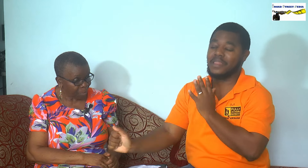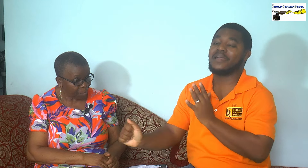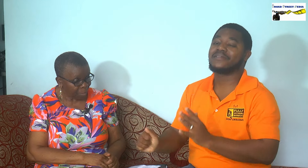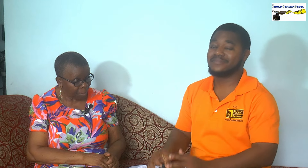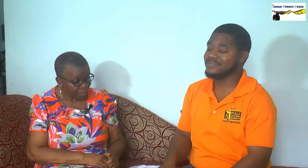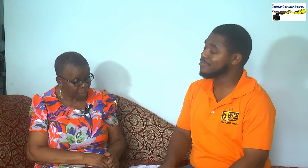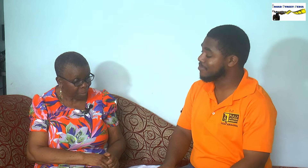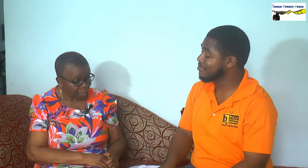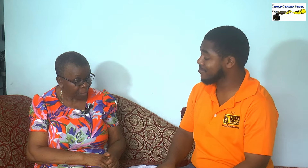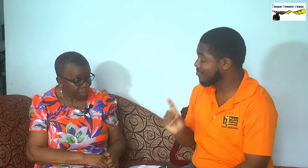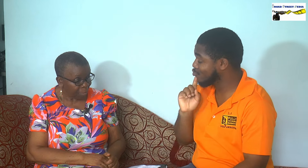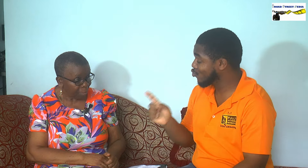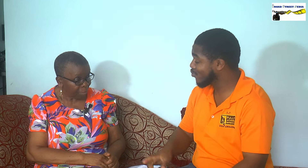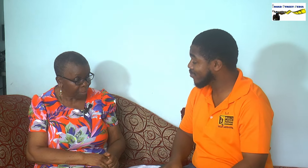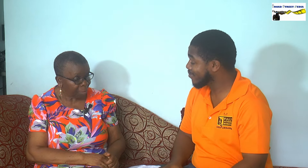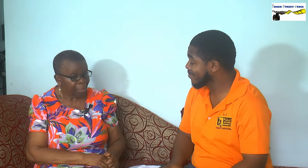the drum, doing instruments. She was skilled.